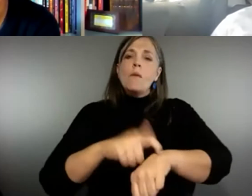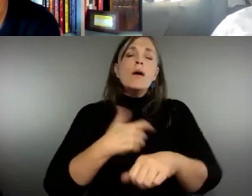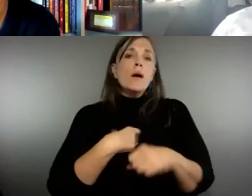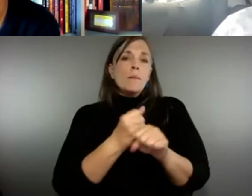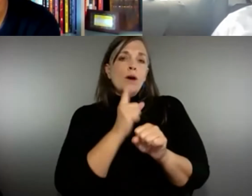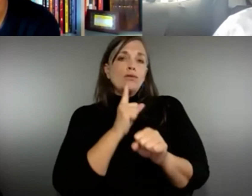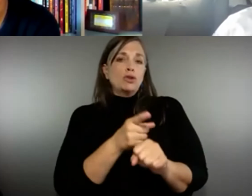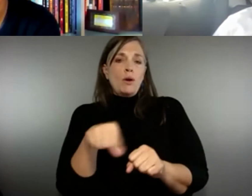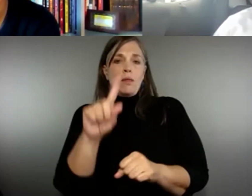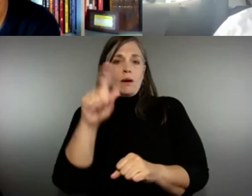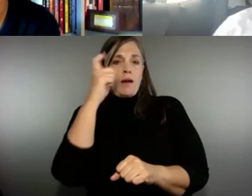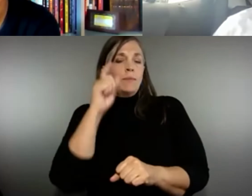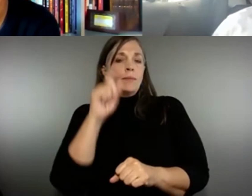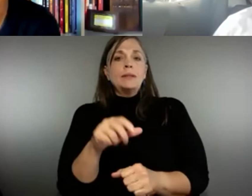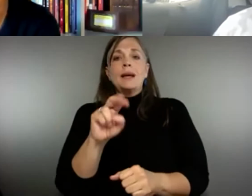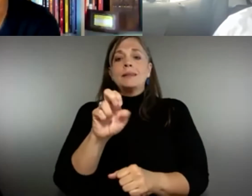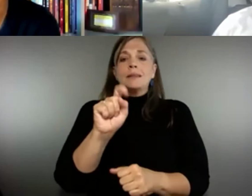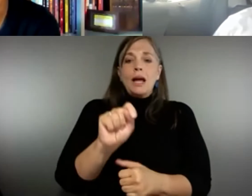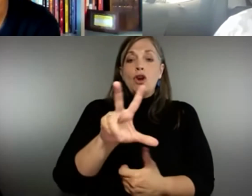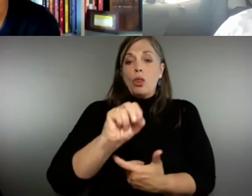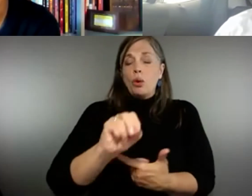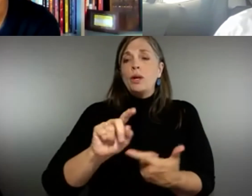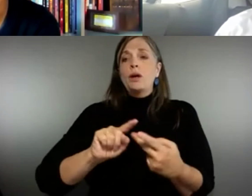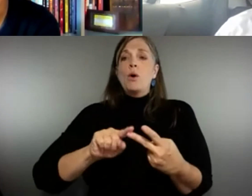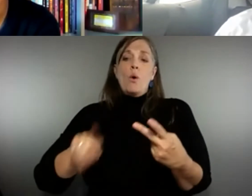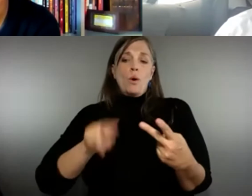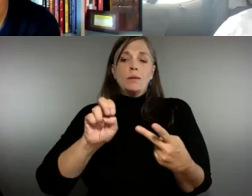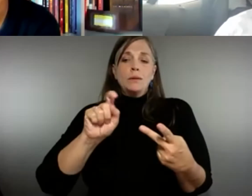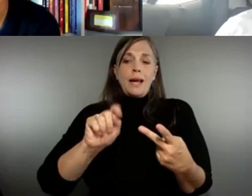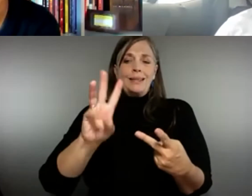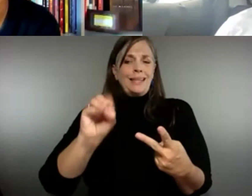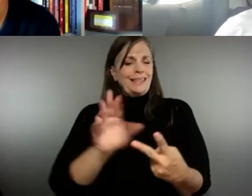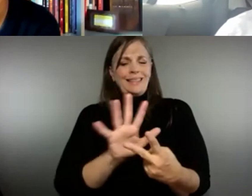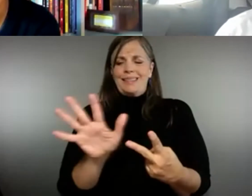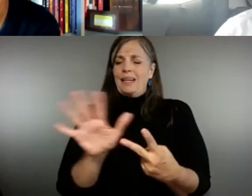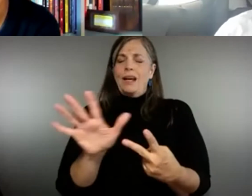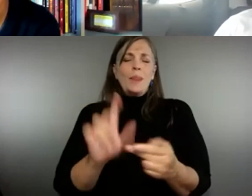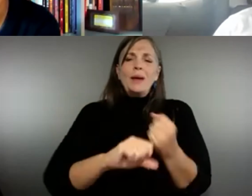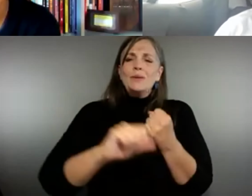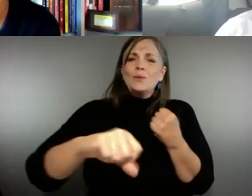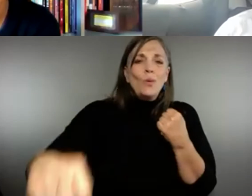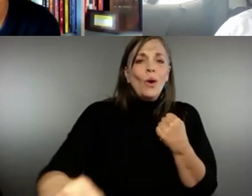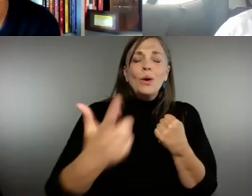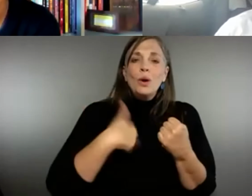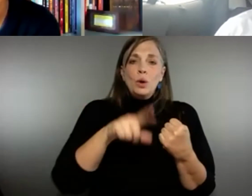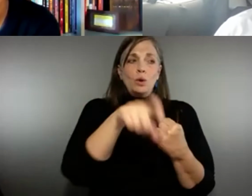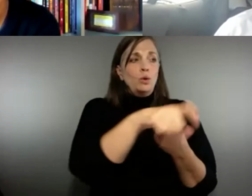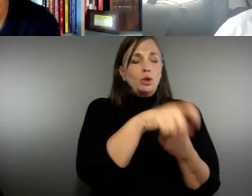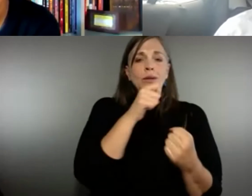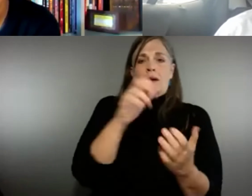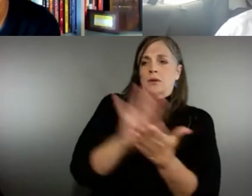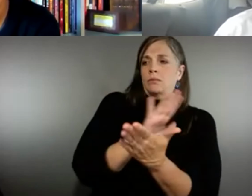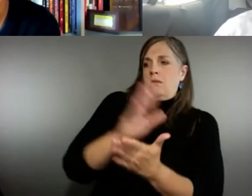net 30 next next 60 payment uh it is taking too long and you shouldn't have to fill out paper